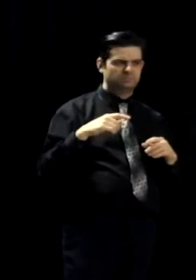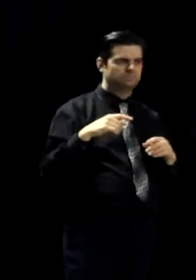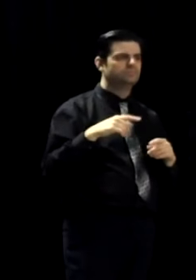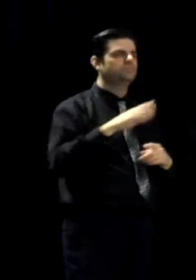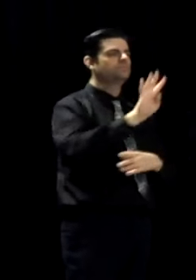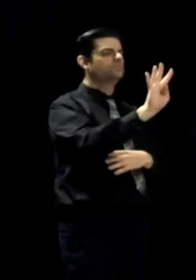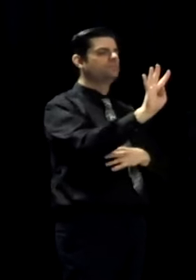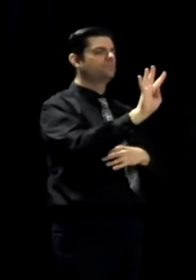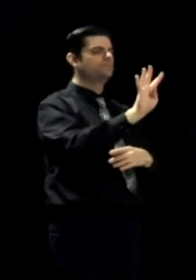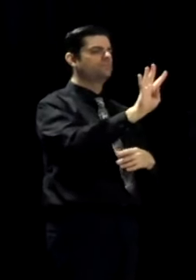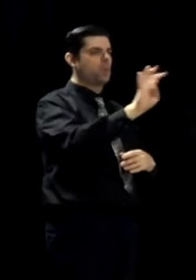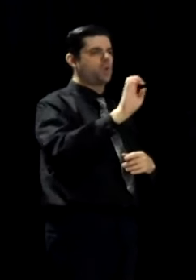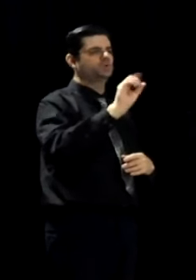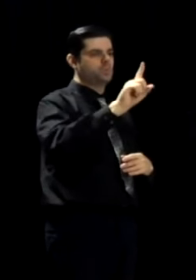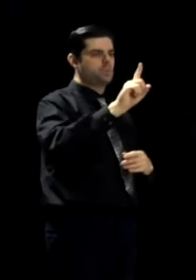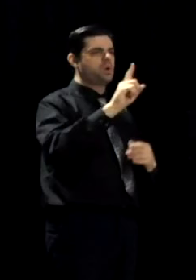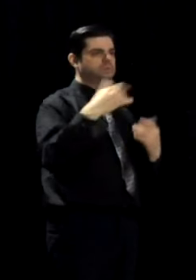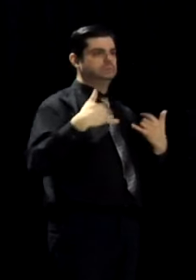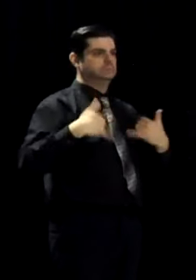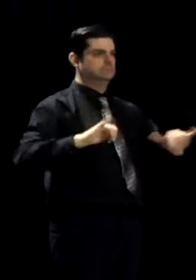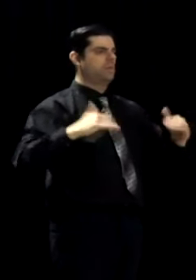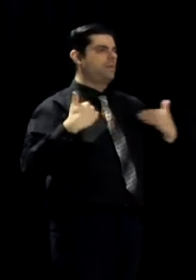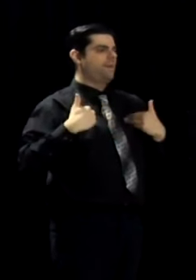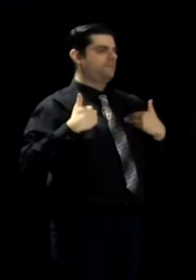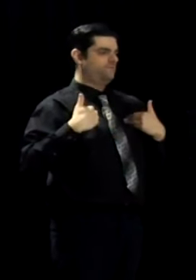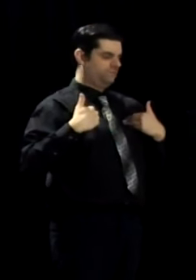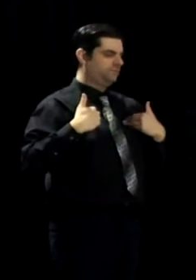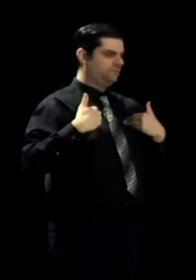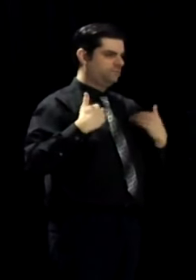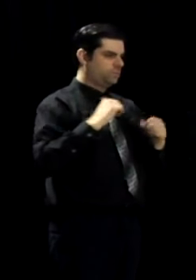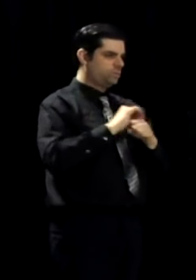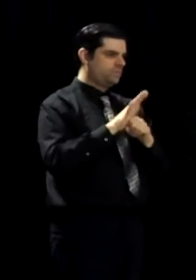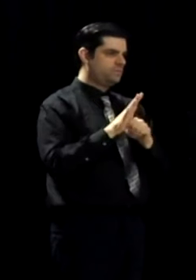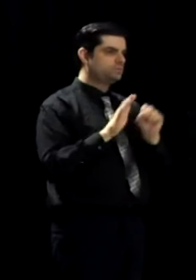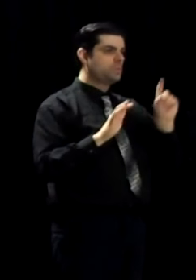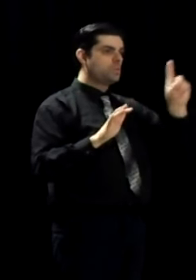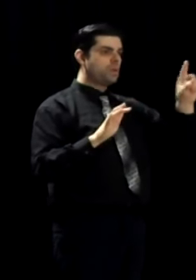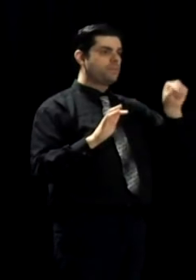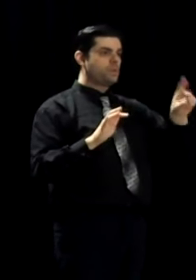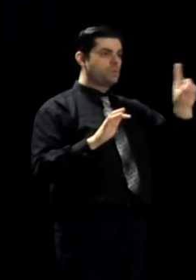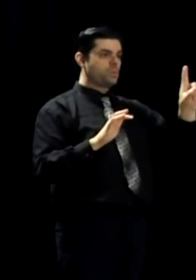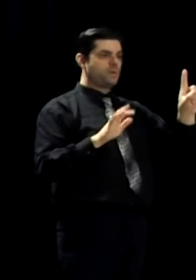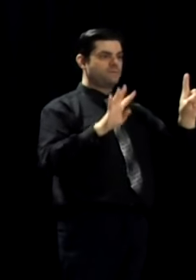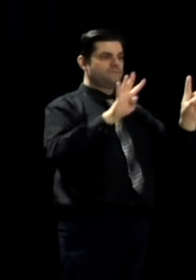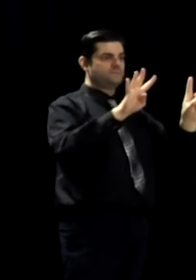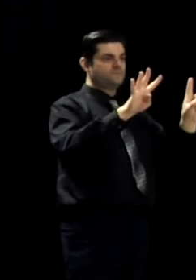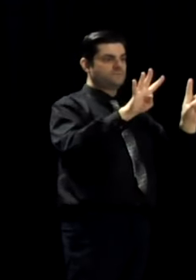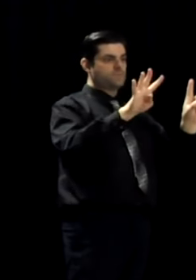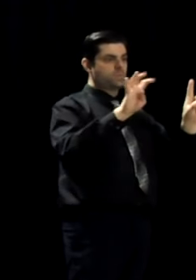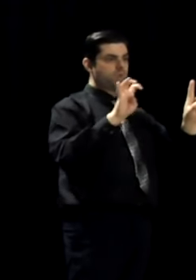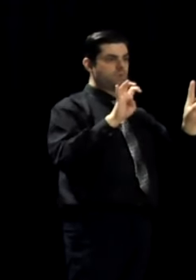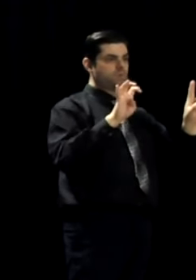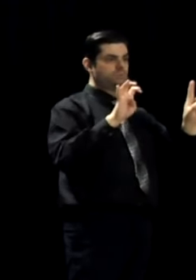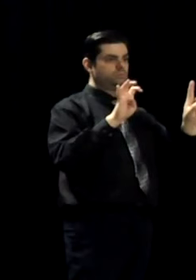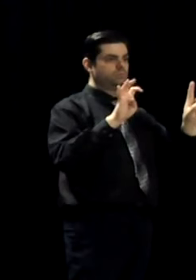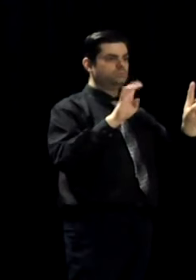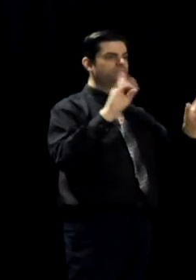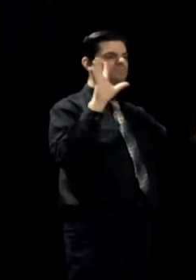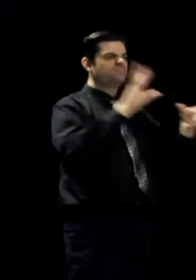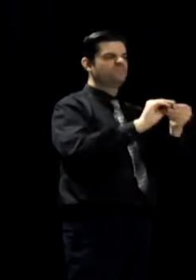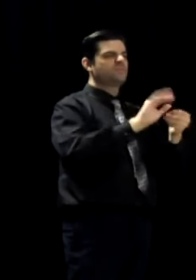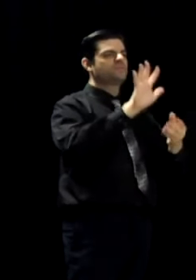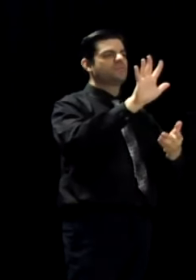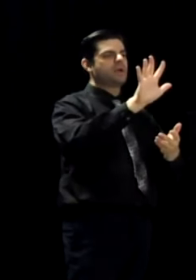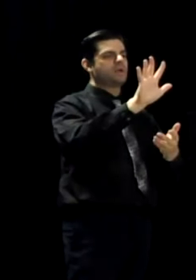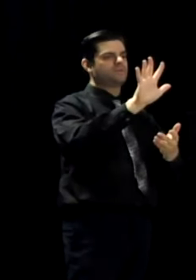401 cases. So if we had 1.1 of 467,000 people, you're essentially at 5,000 cases. So if we had